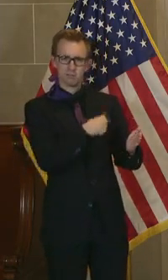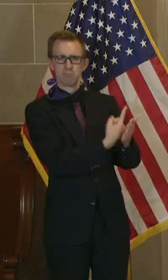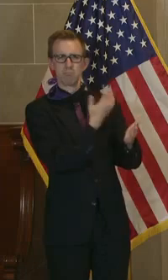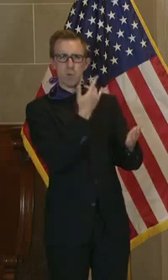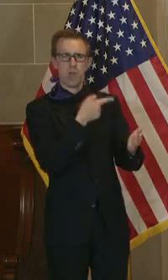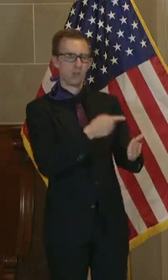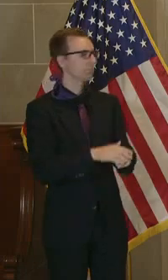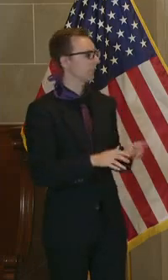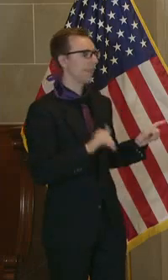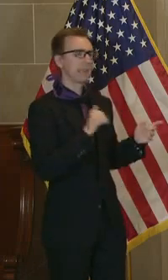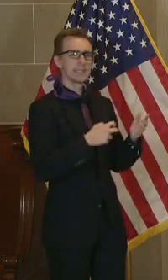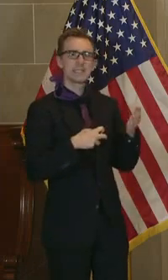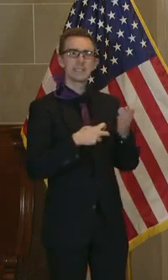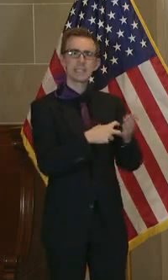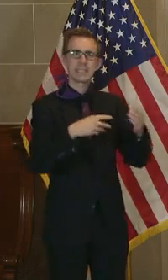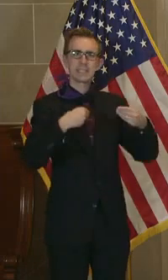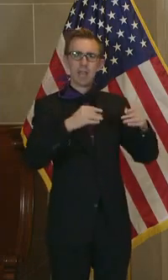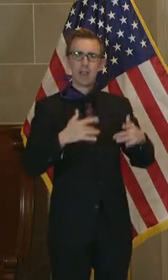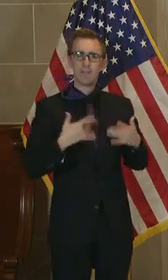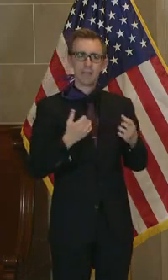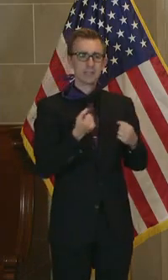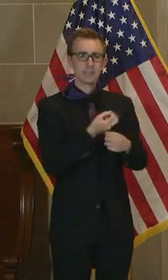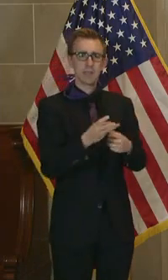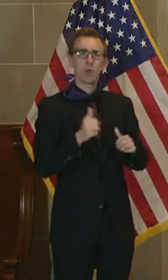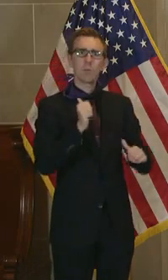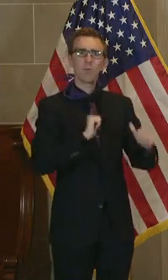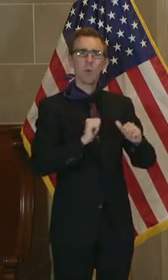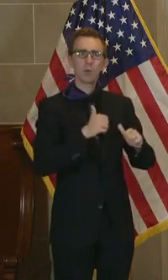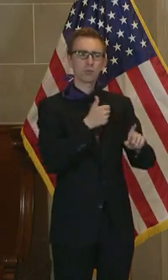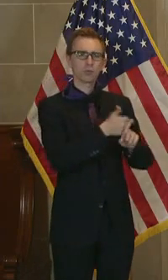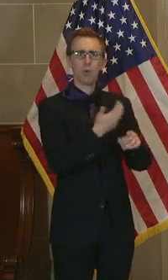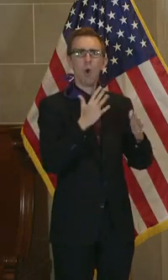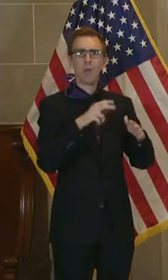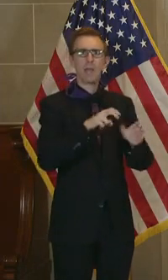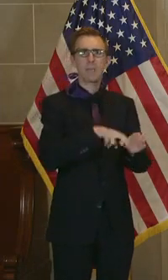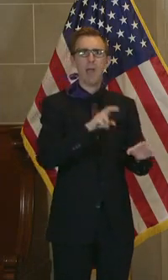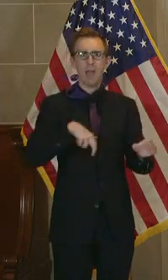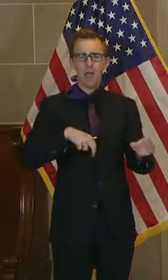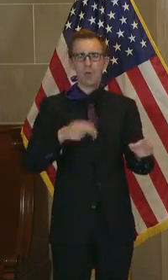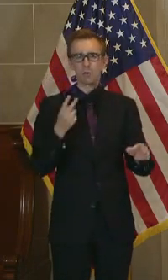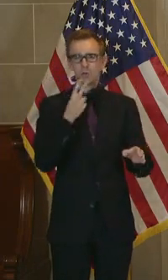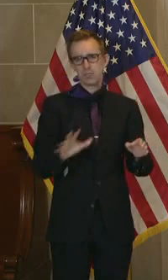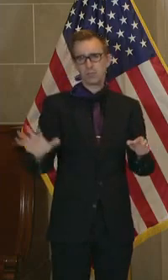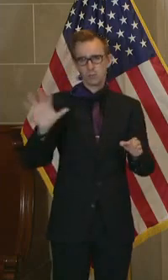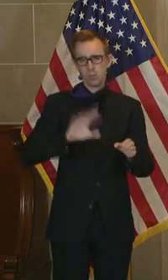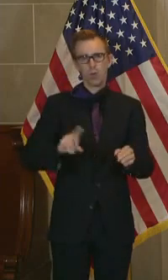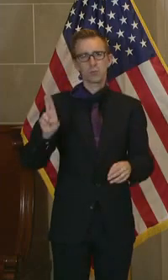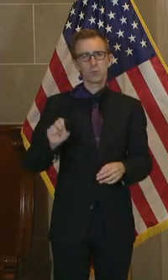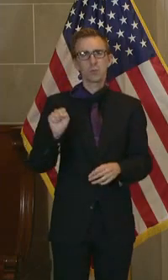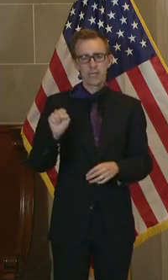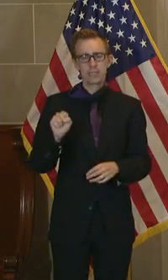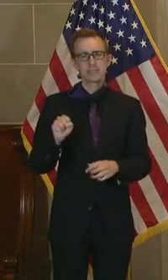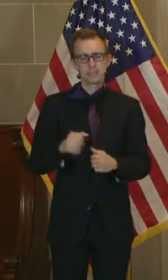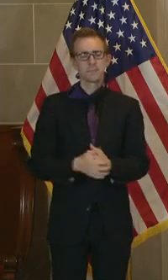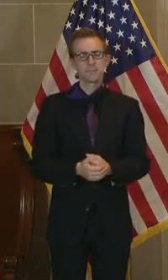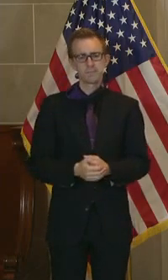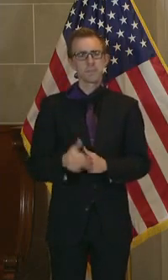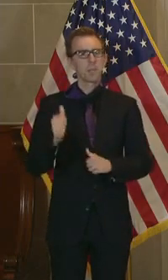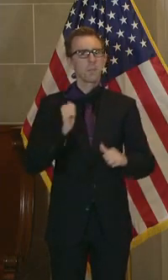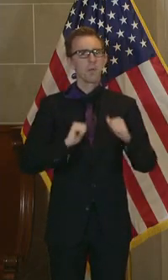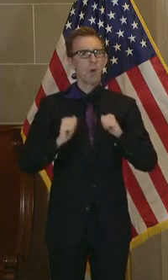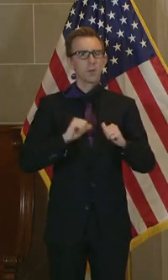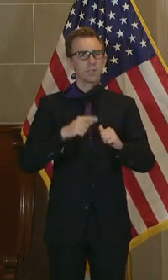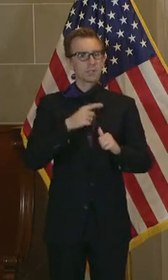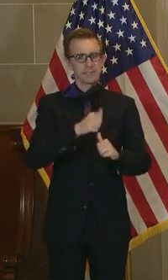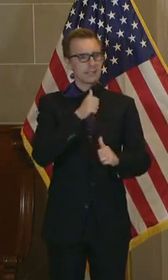ticketed sale events, and many of the performers were already backing out. You've seen that all across the United States this year, where performers just